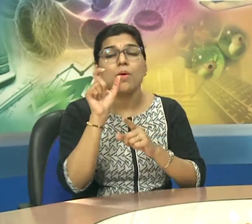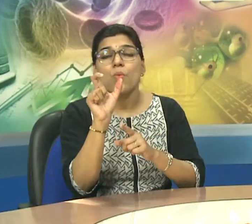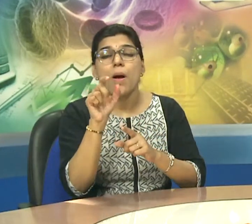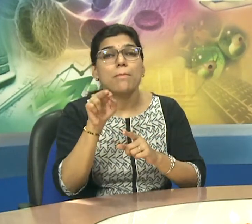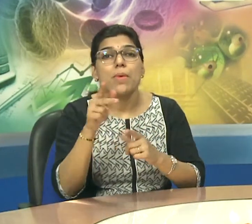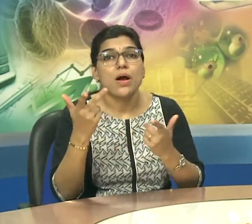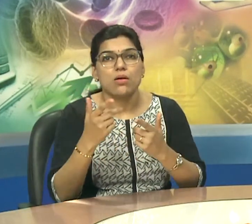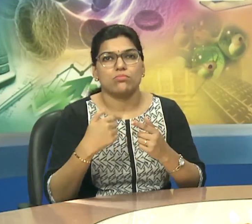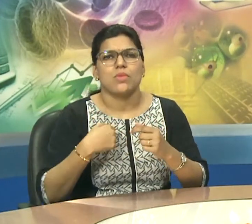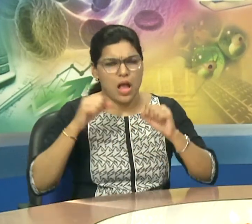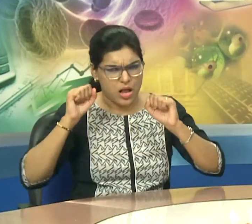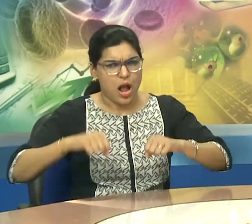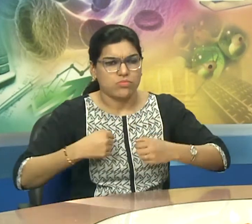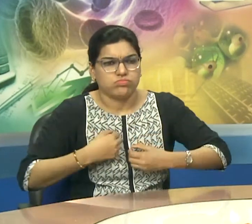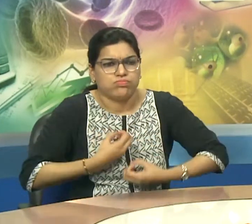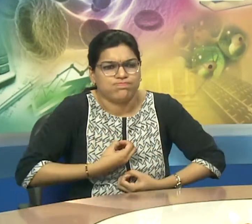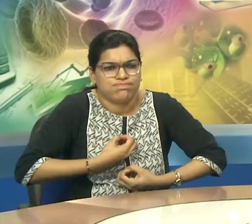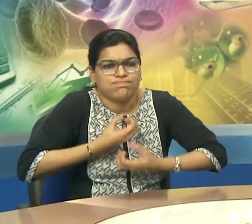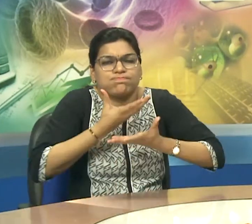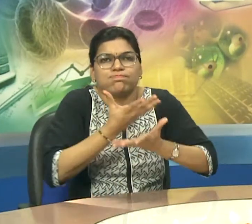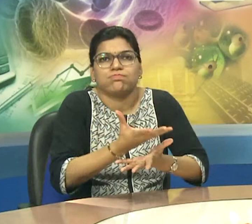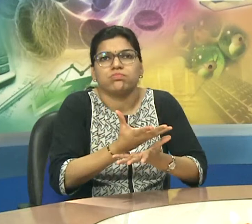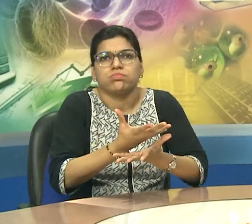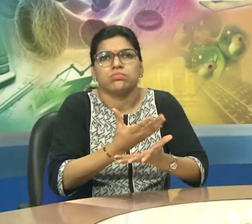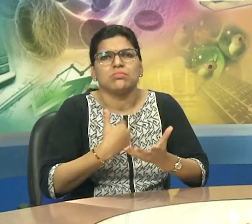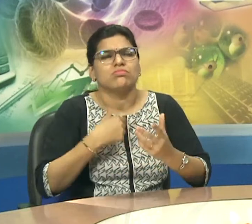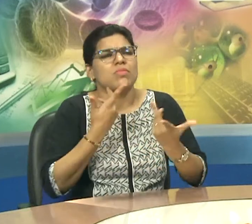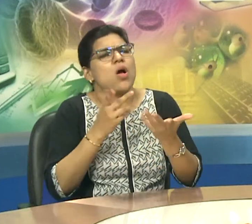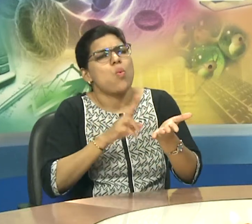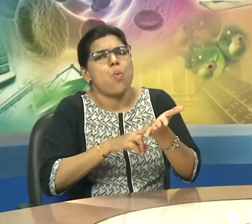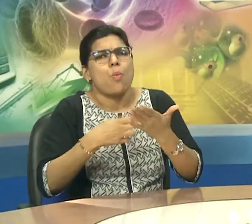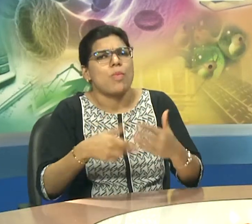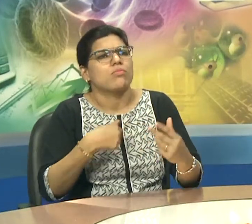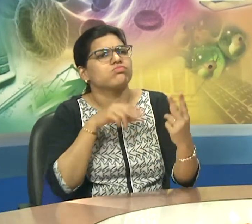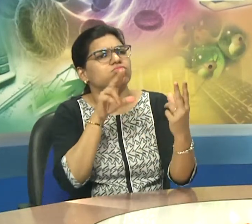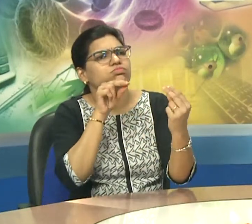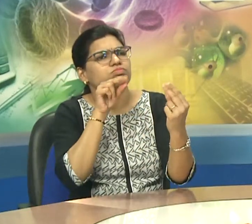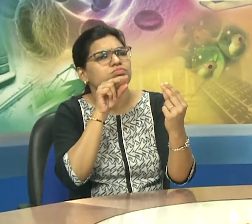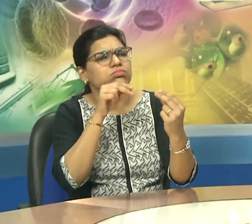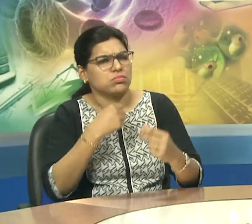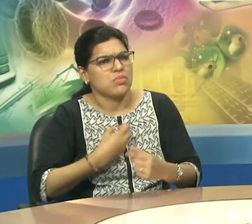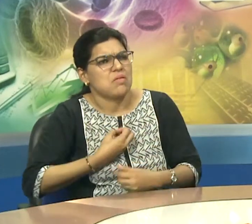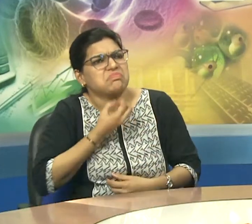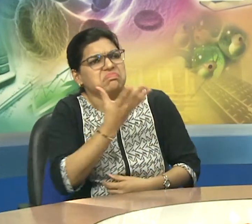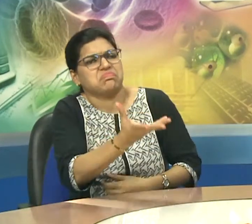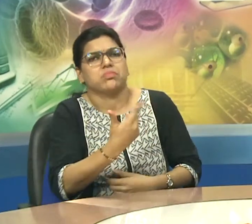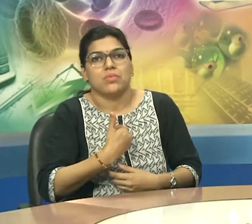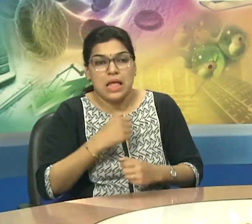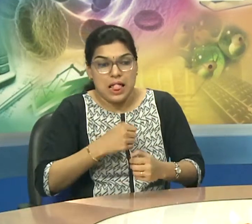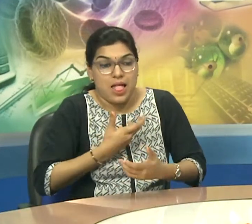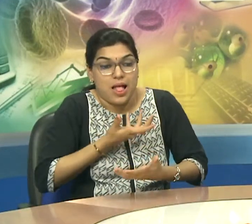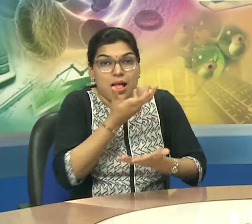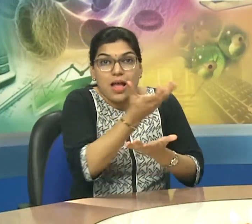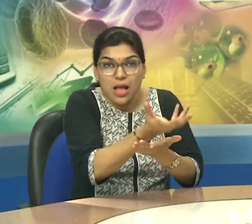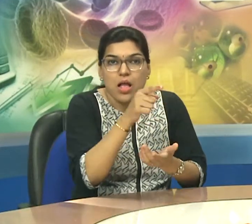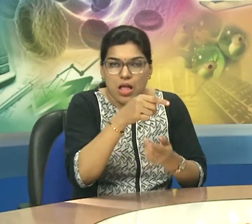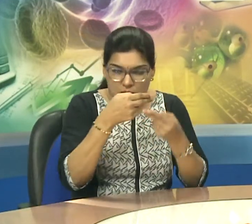we use this could. Just like I could do. To express your feeling,